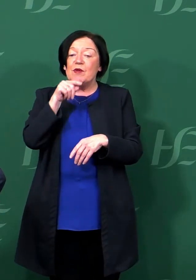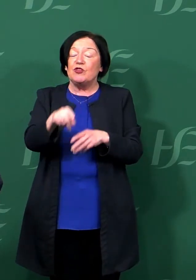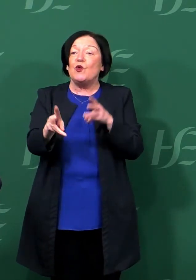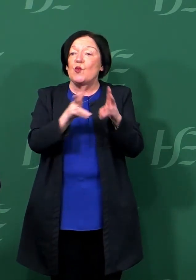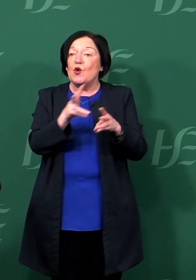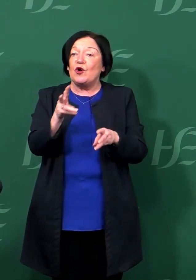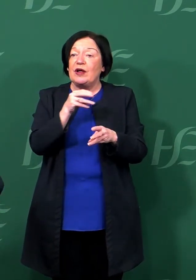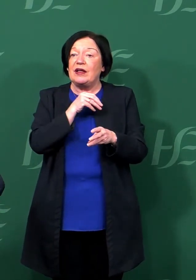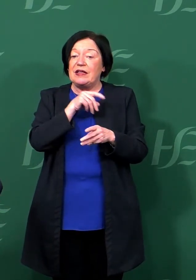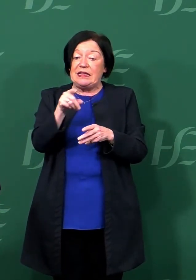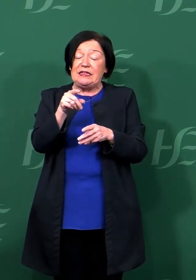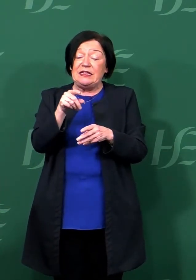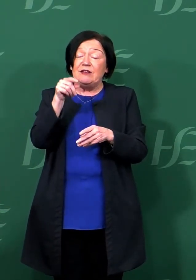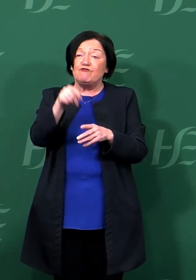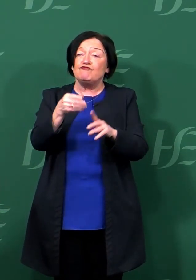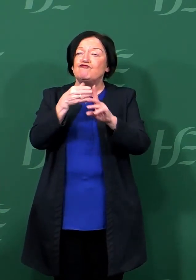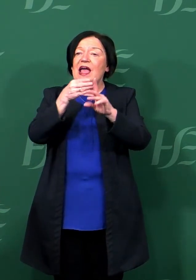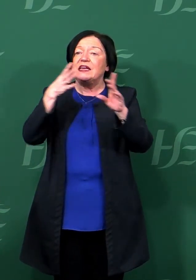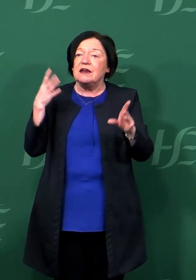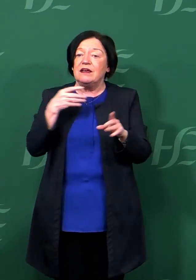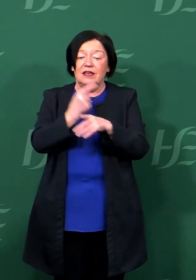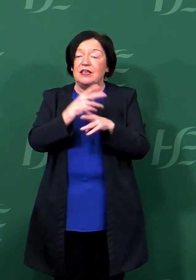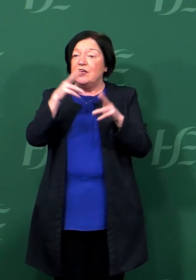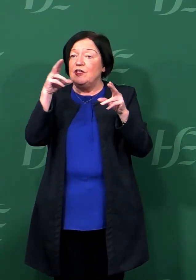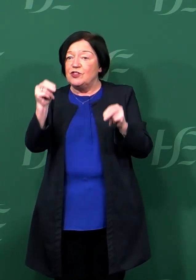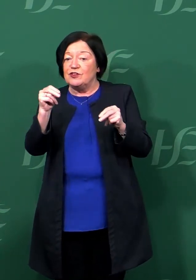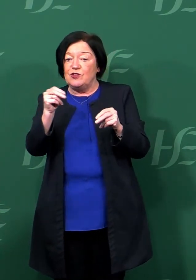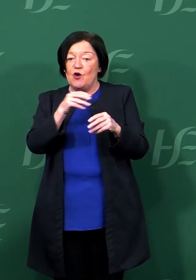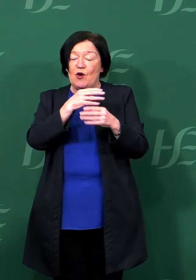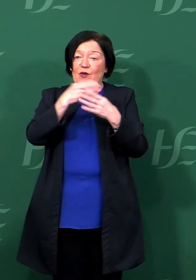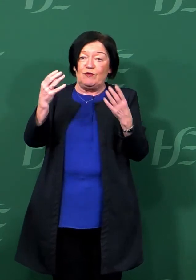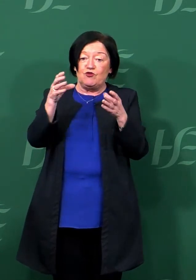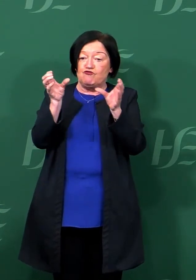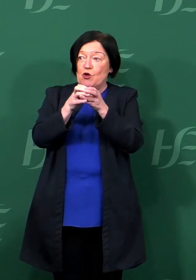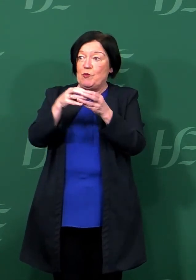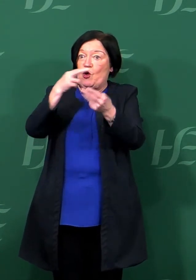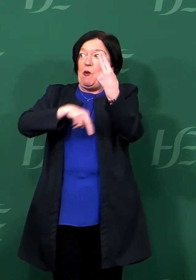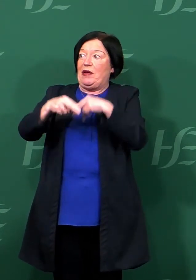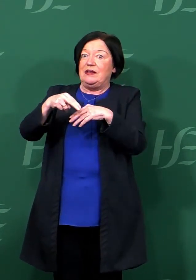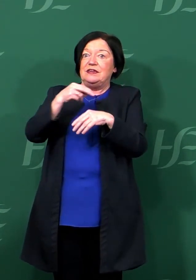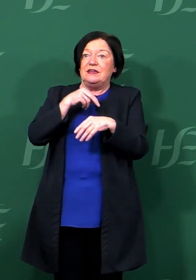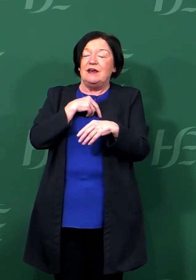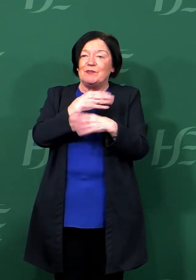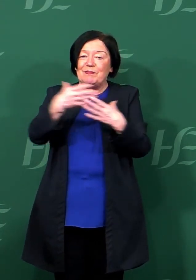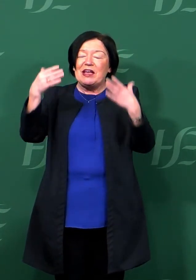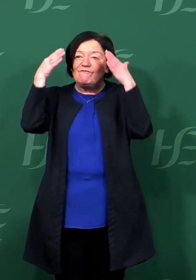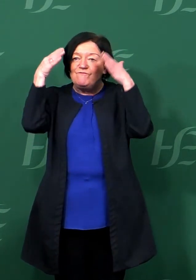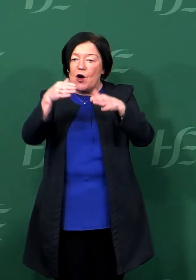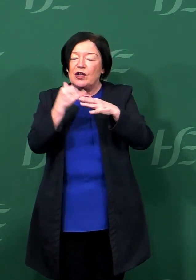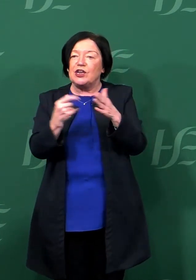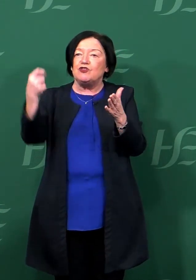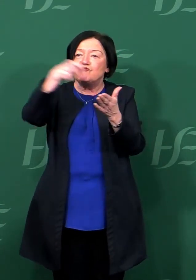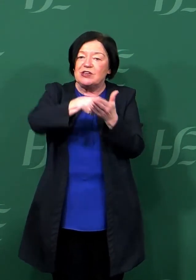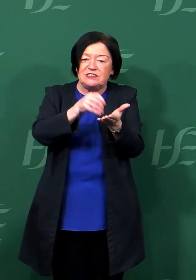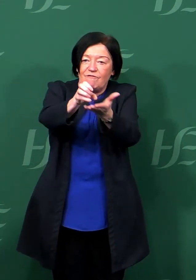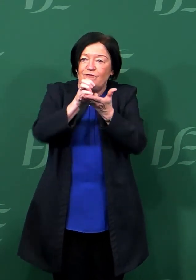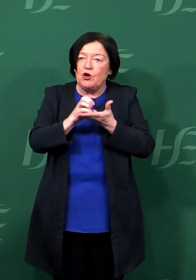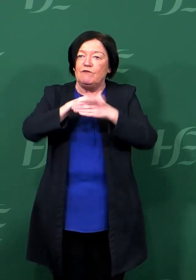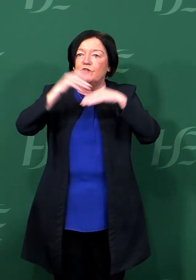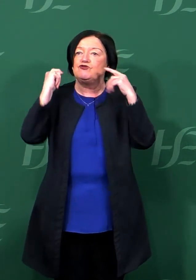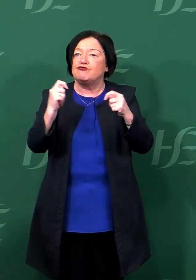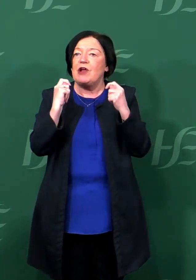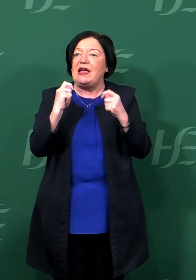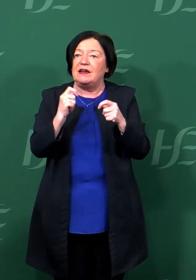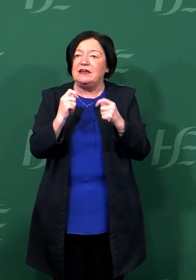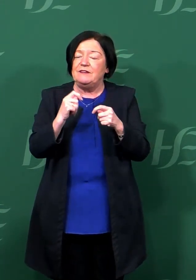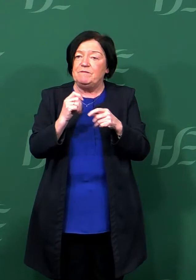work that we've done with the colleges, in recognition of the fact that there is no cavalry coming over the hill here, we've put a big focus on increasing the funding for training. And as I say, we hope